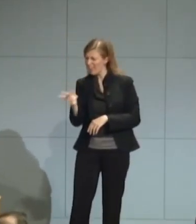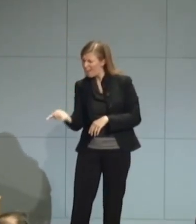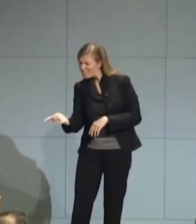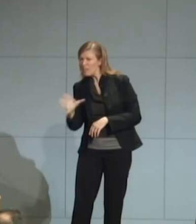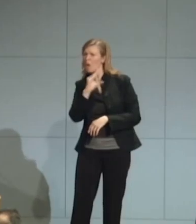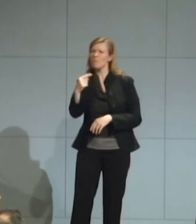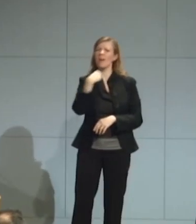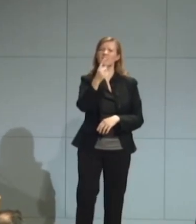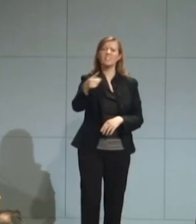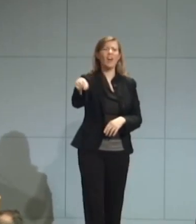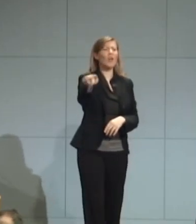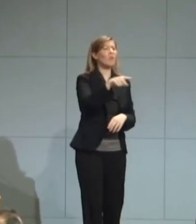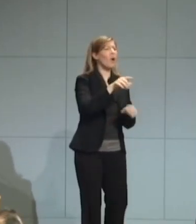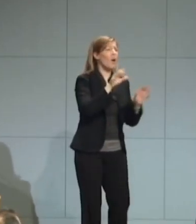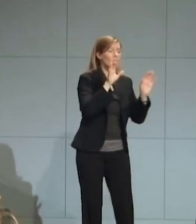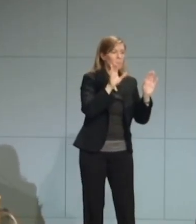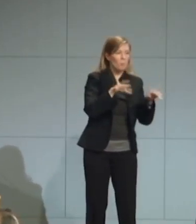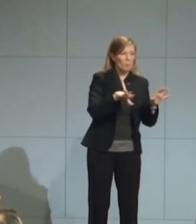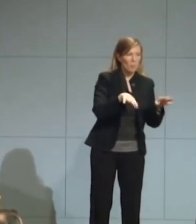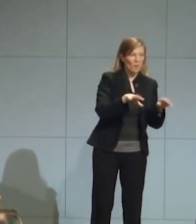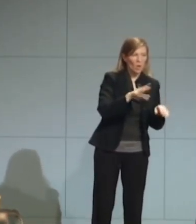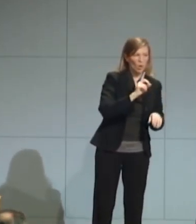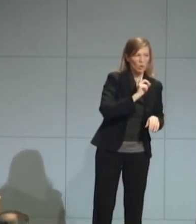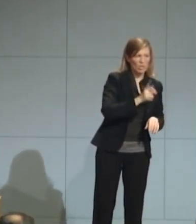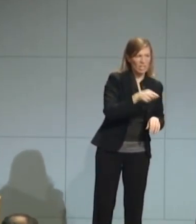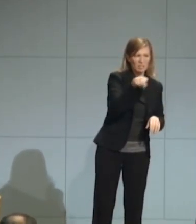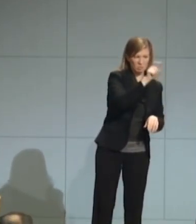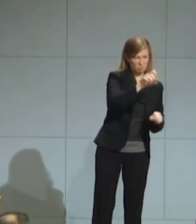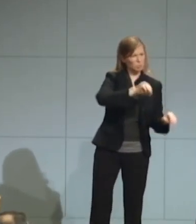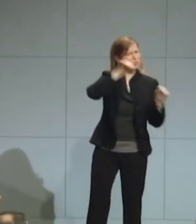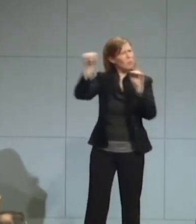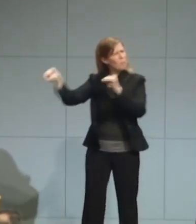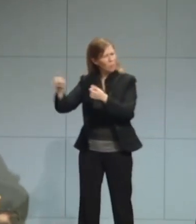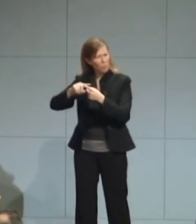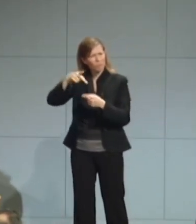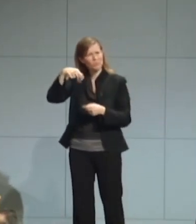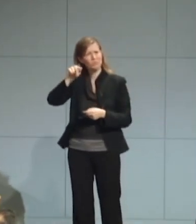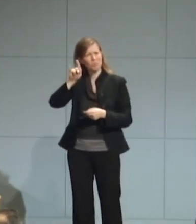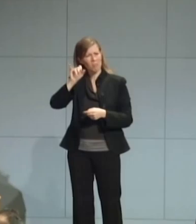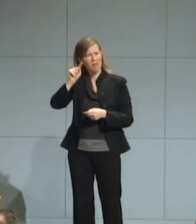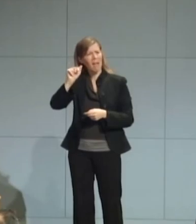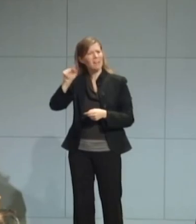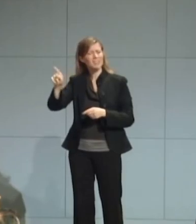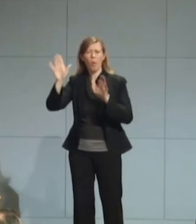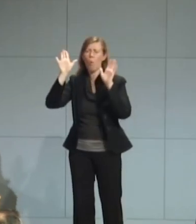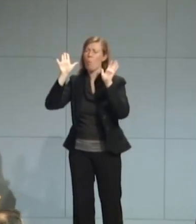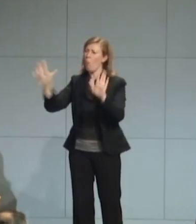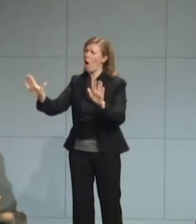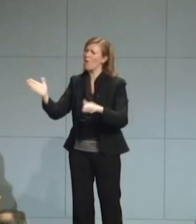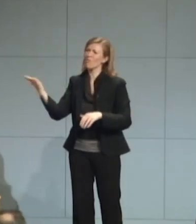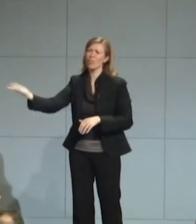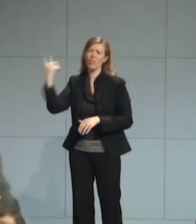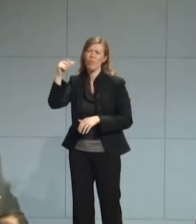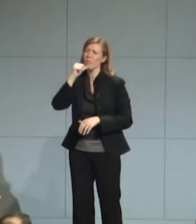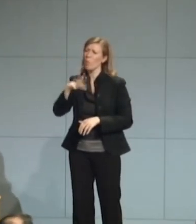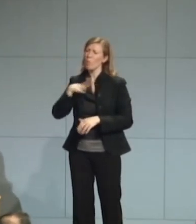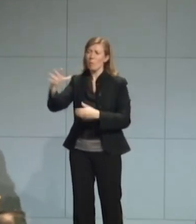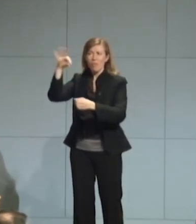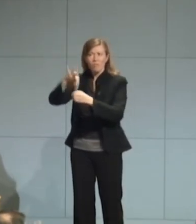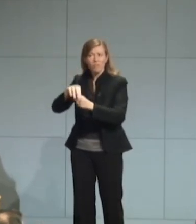of oppression in history understand, perhaps far better than the rest of us, that history